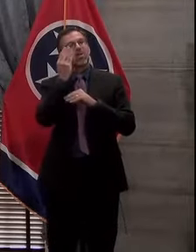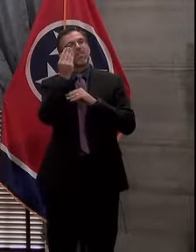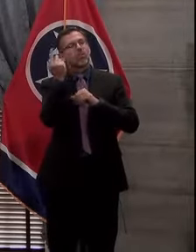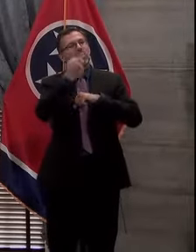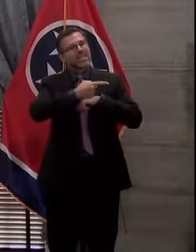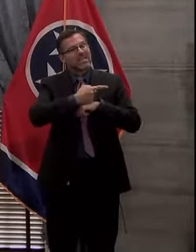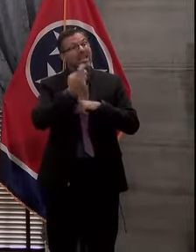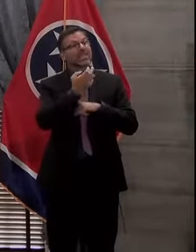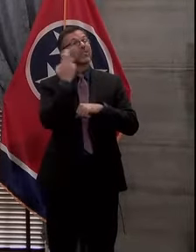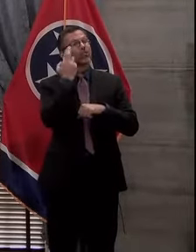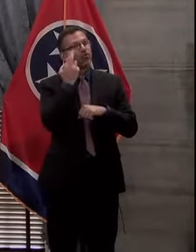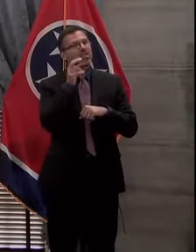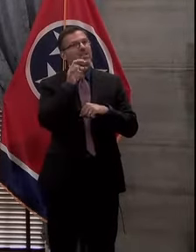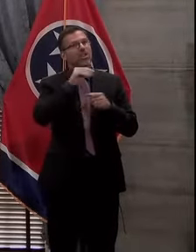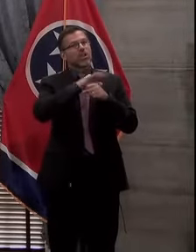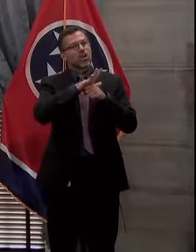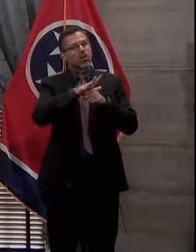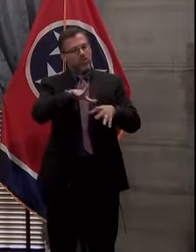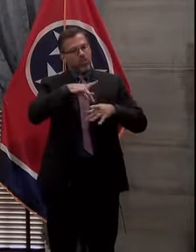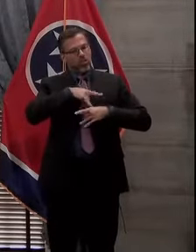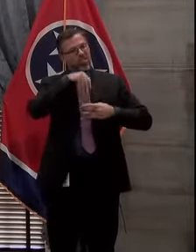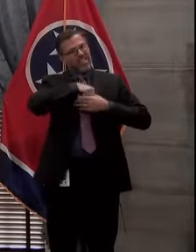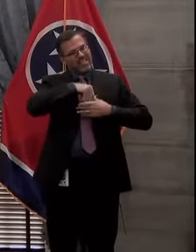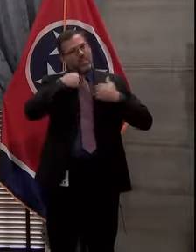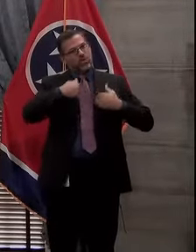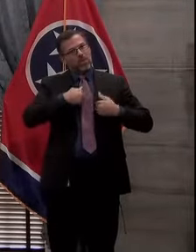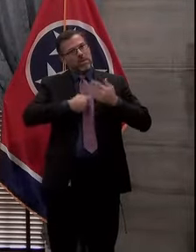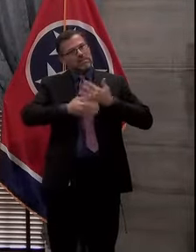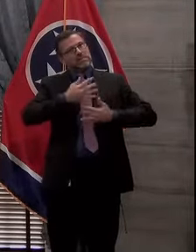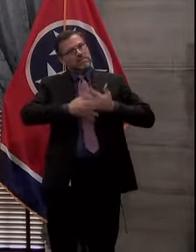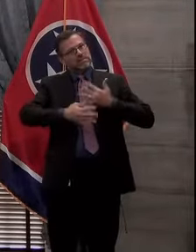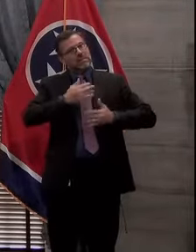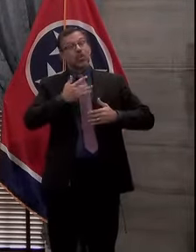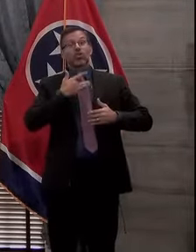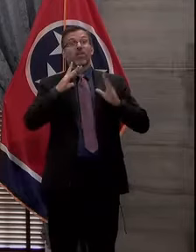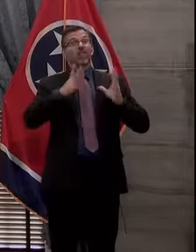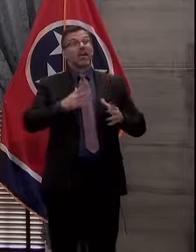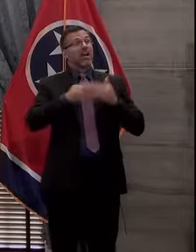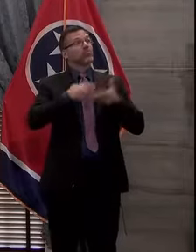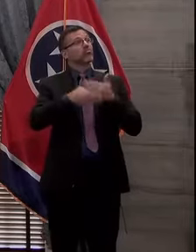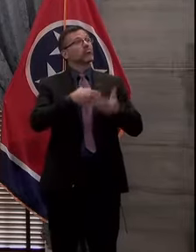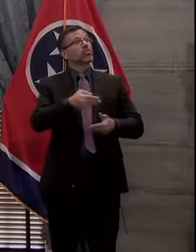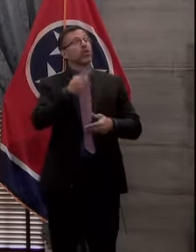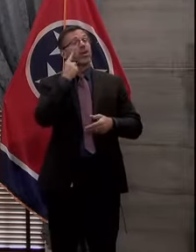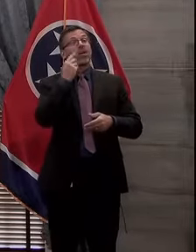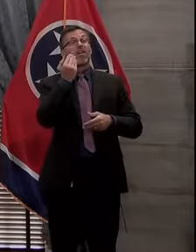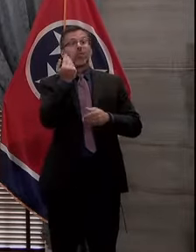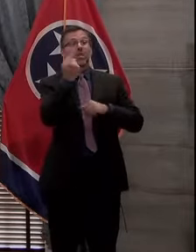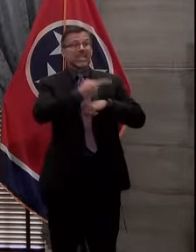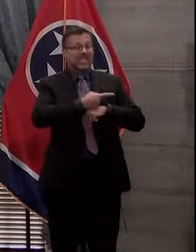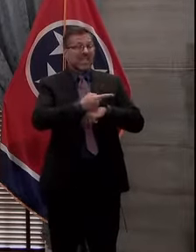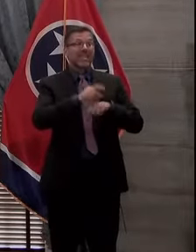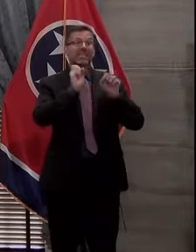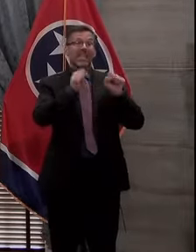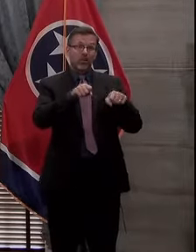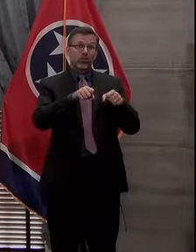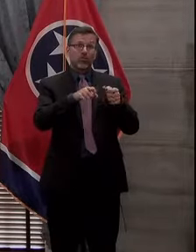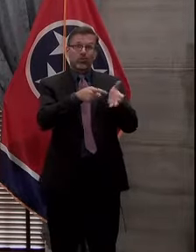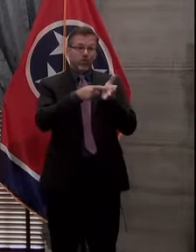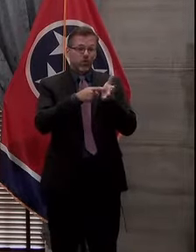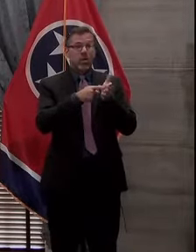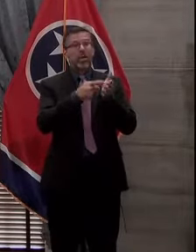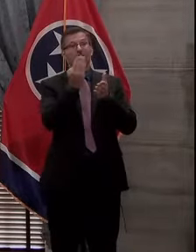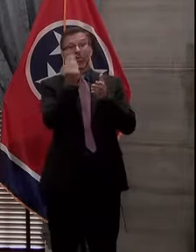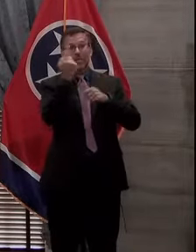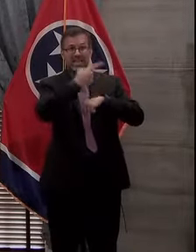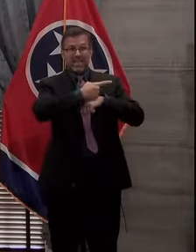incubation period of that virus. It likely will show up much sooner than that, but in some people, it could take the entire 14